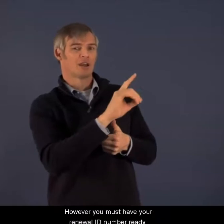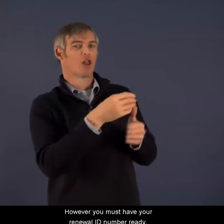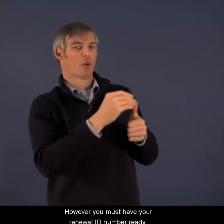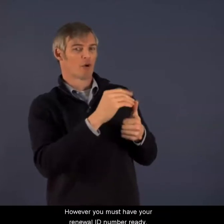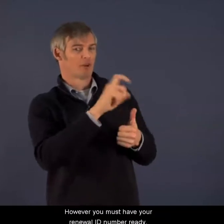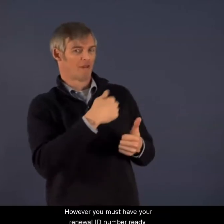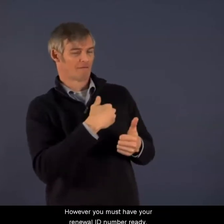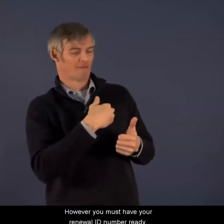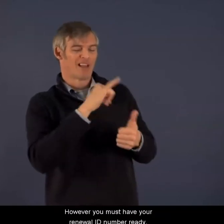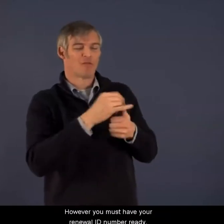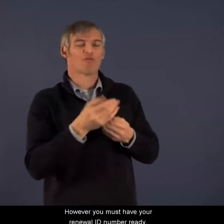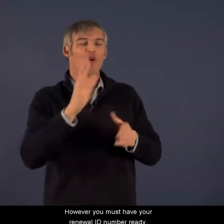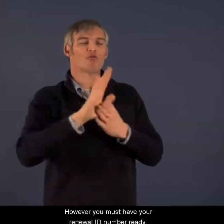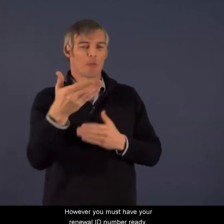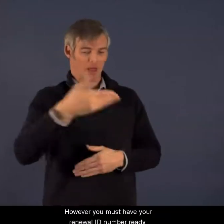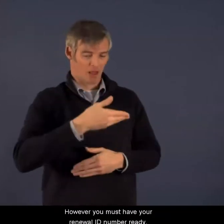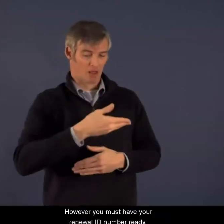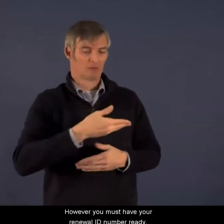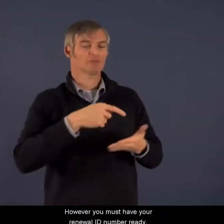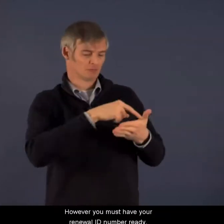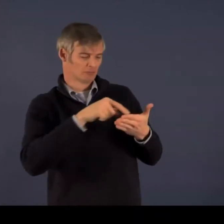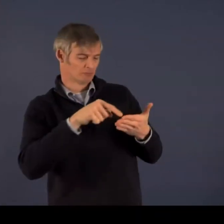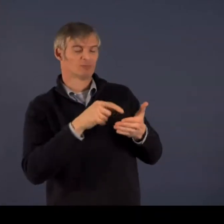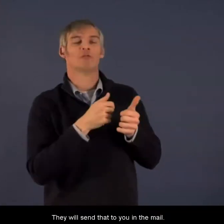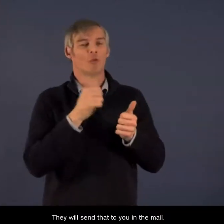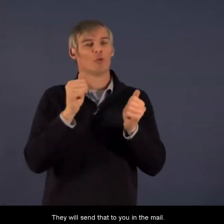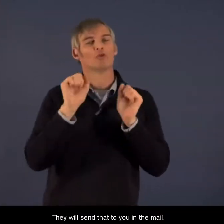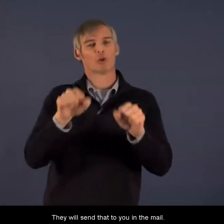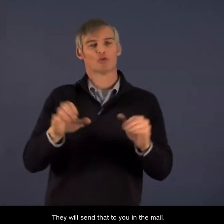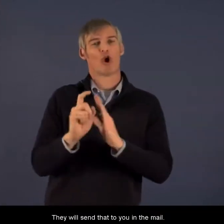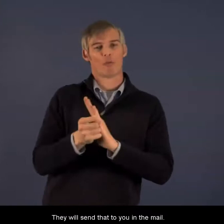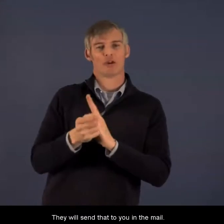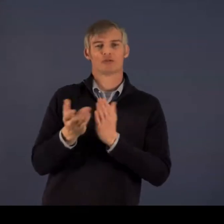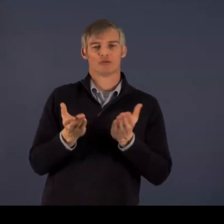However, you must have your renewal ID number ready. They will send that to you in the mail.